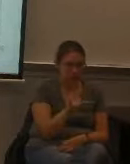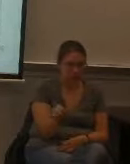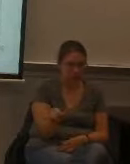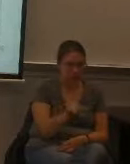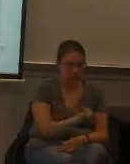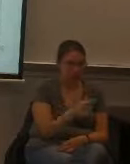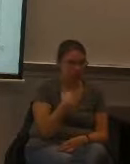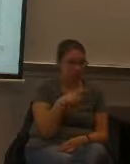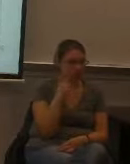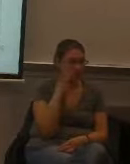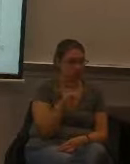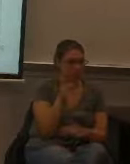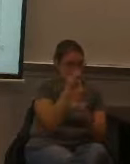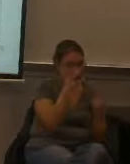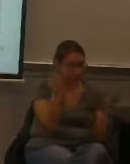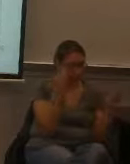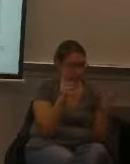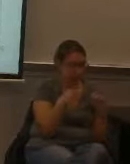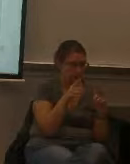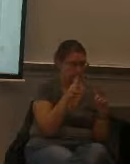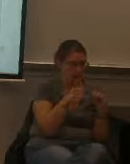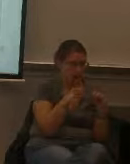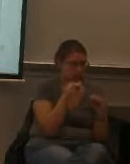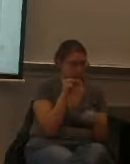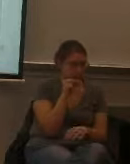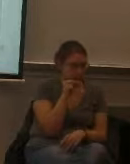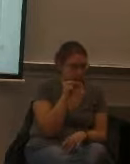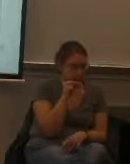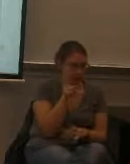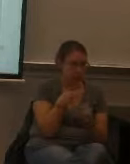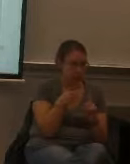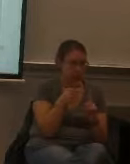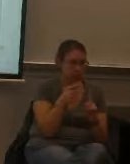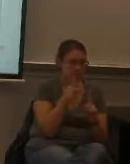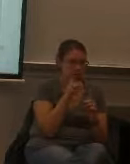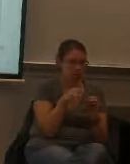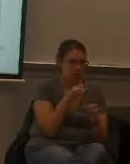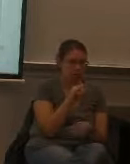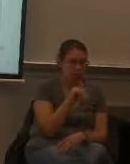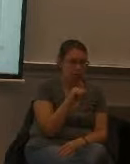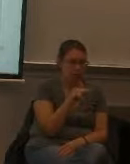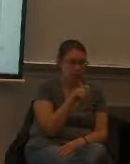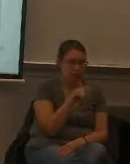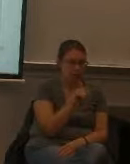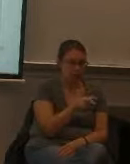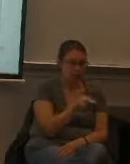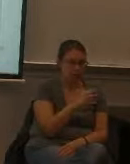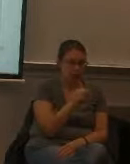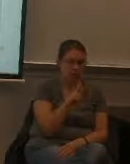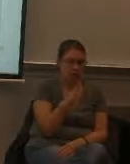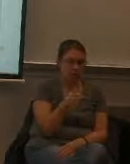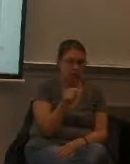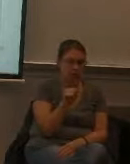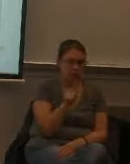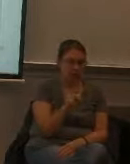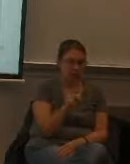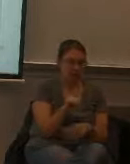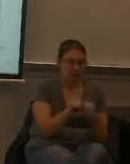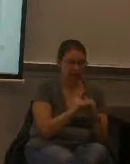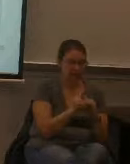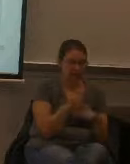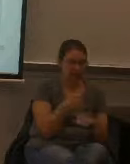And we've seen this concept already when we talked about nutrients and we talked about mineralization and uptake and how mineralization and uptake